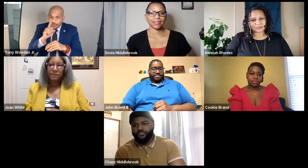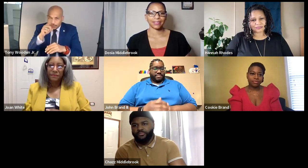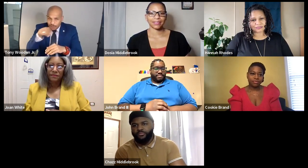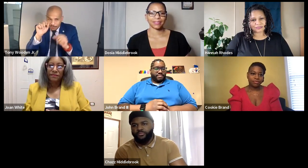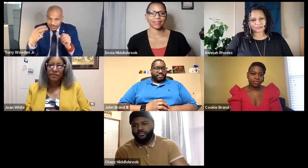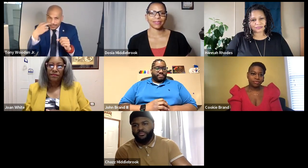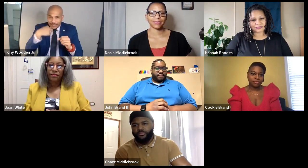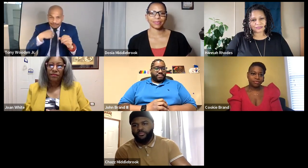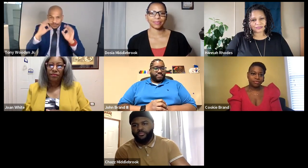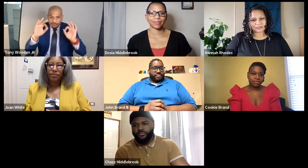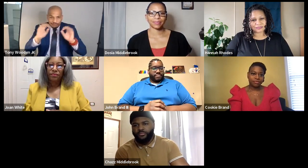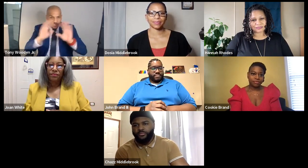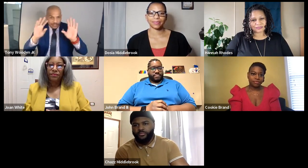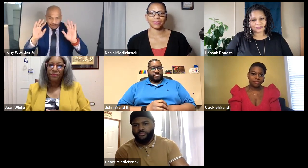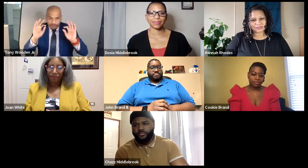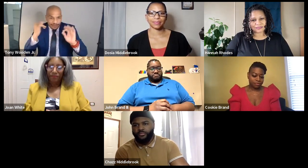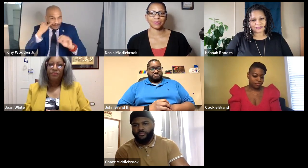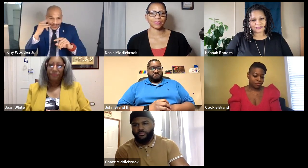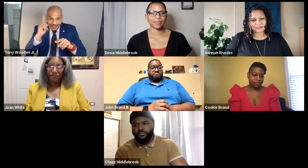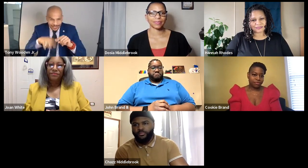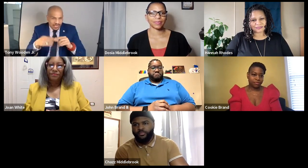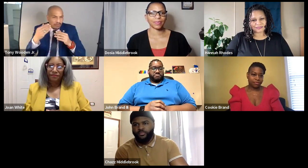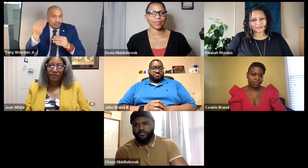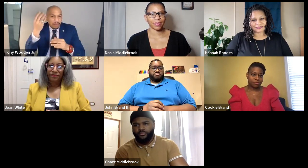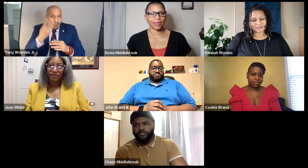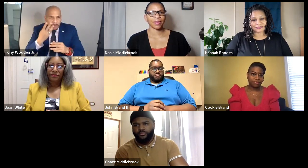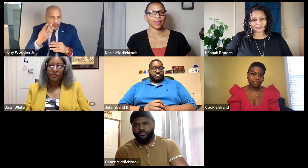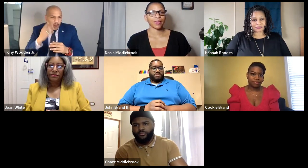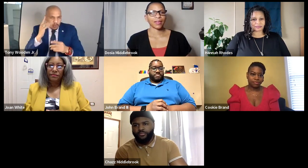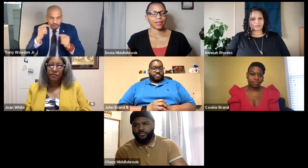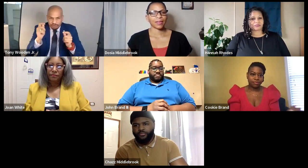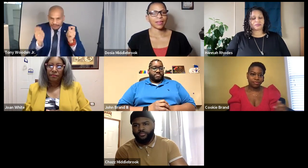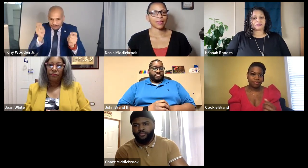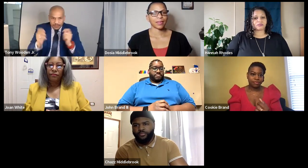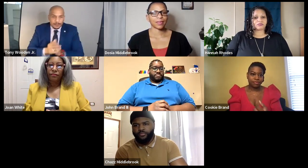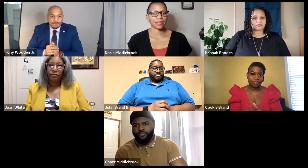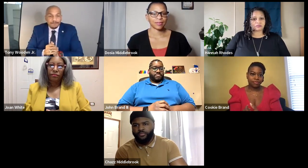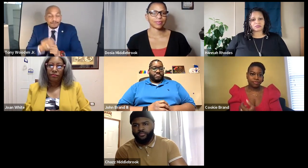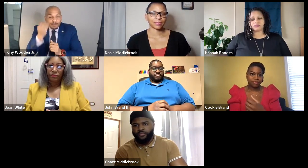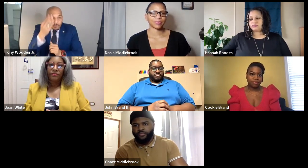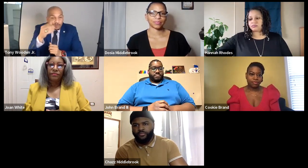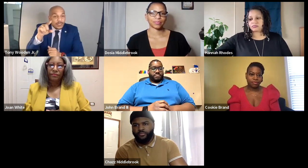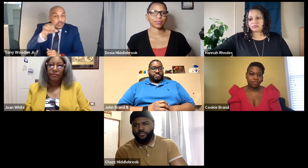check. And I just want to make sure you can all see me good. You see me nice and clear. And if you can, please let me know and we'll try to adjust.